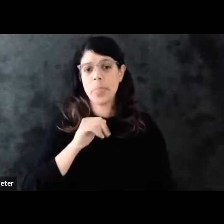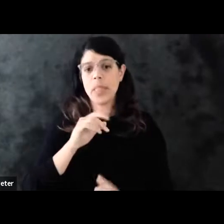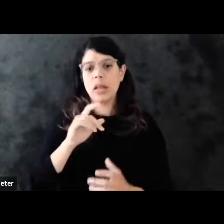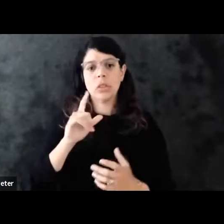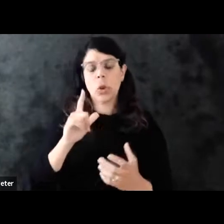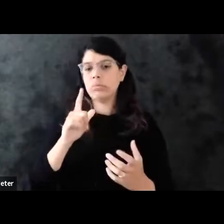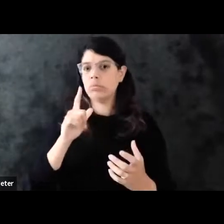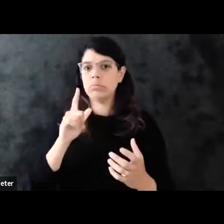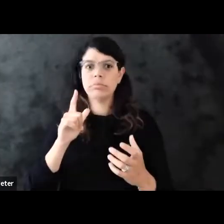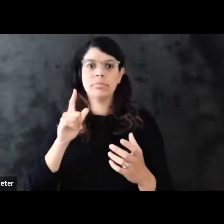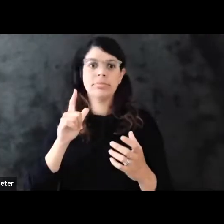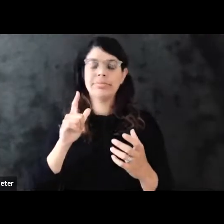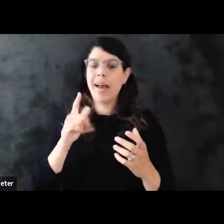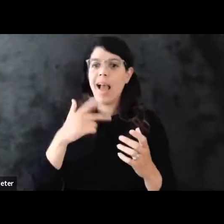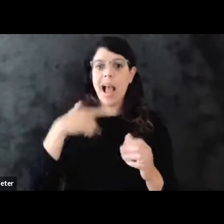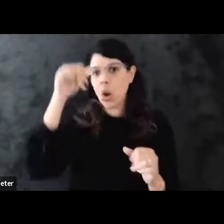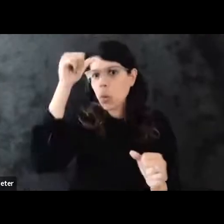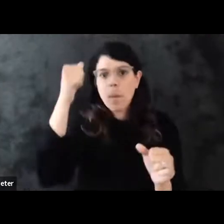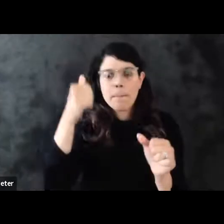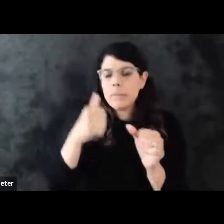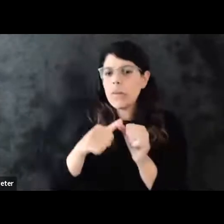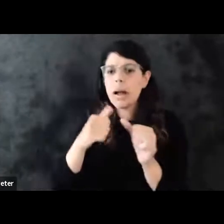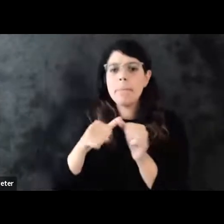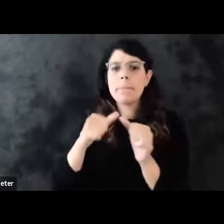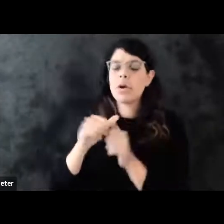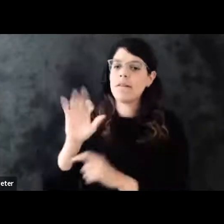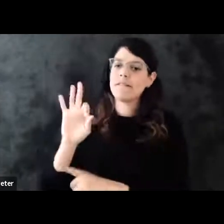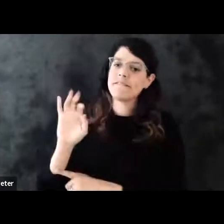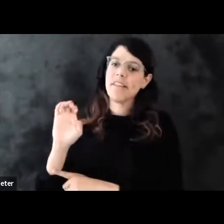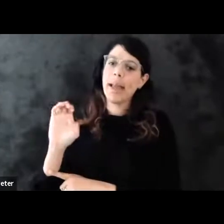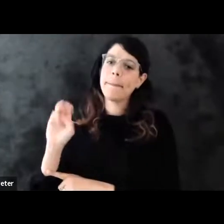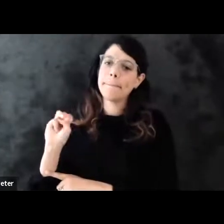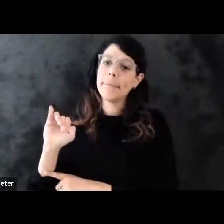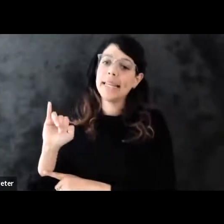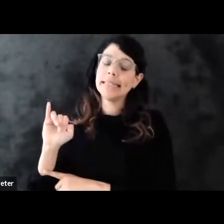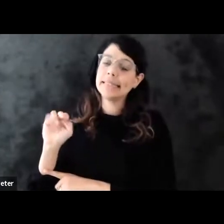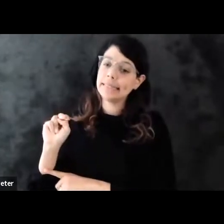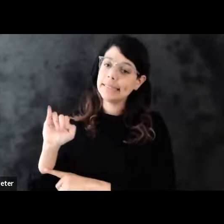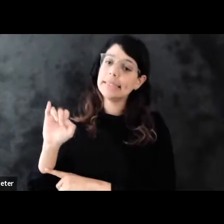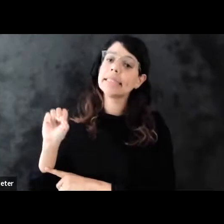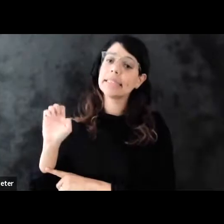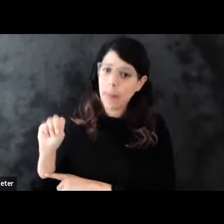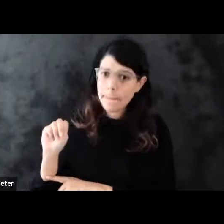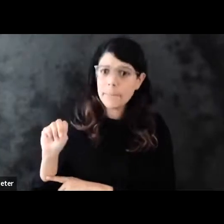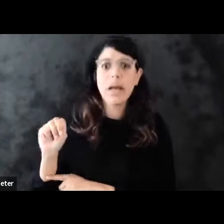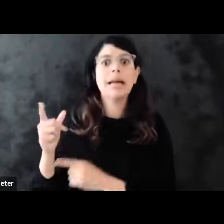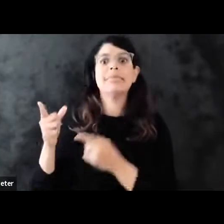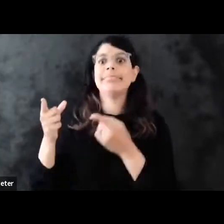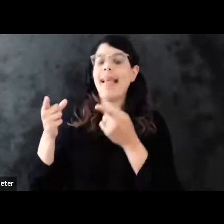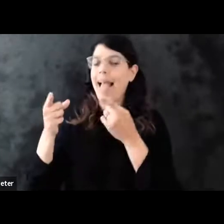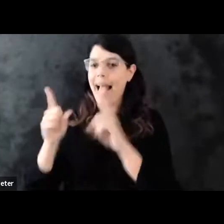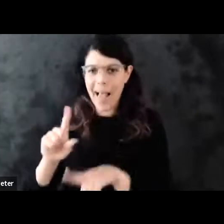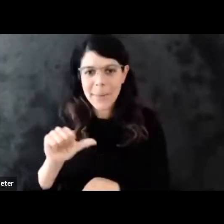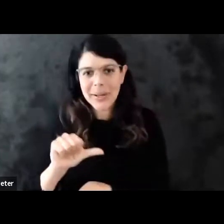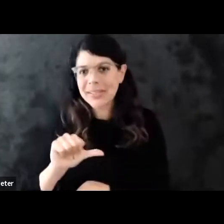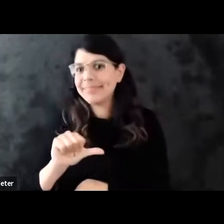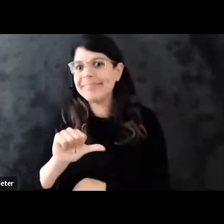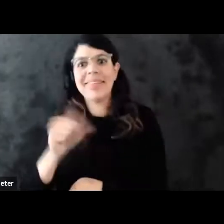Feminism emerged out of the Chicano movement. At first, of course, it emerged as a critique of patriarchy in the Chicano